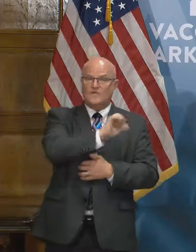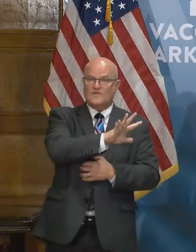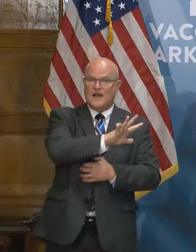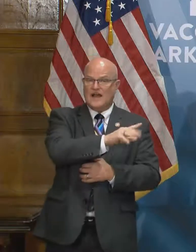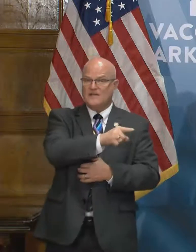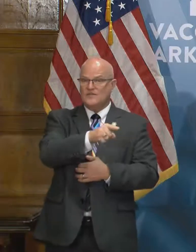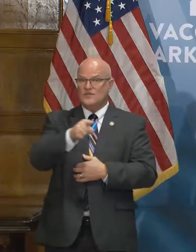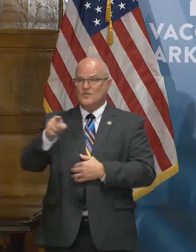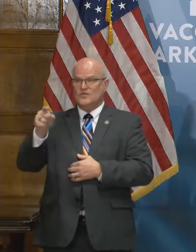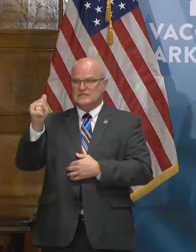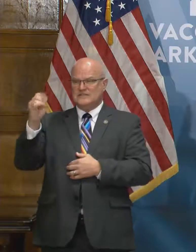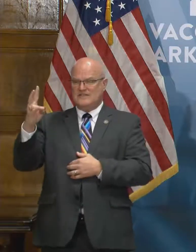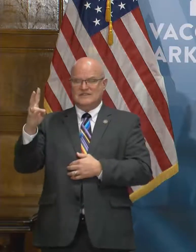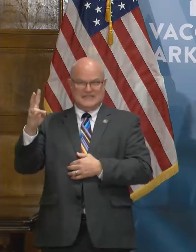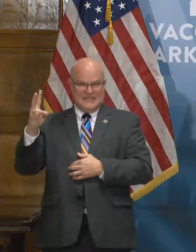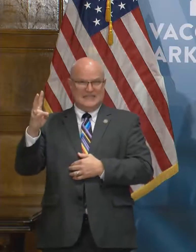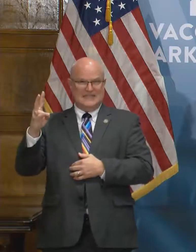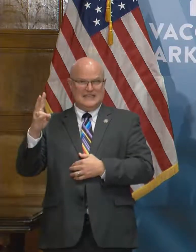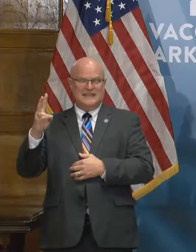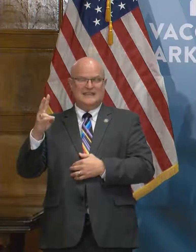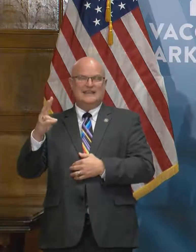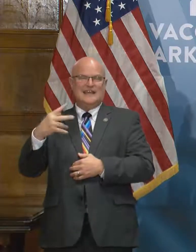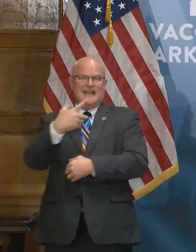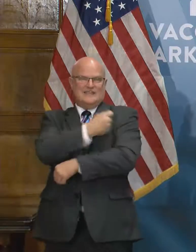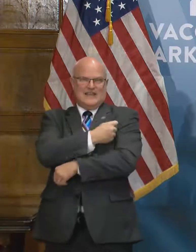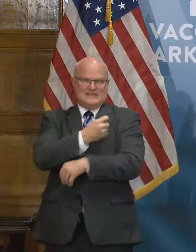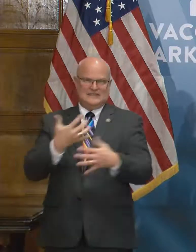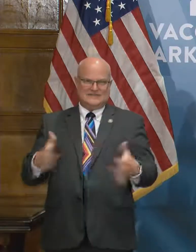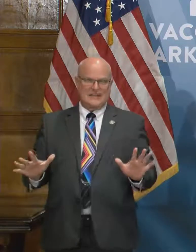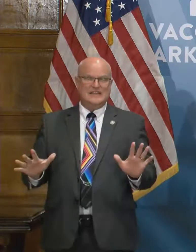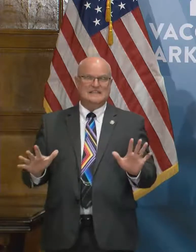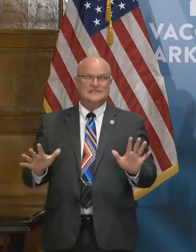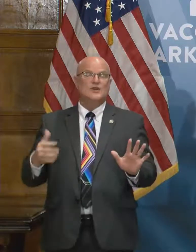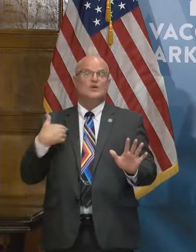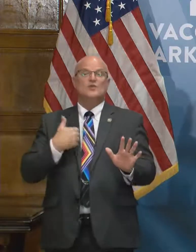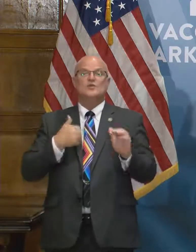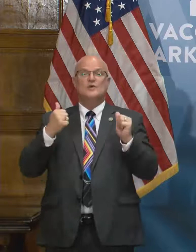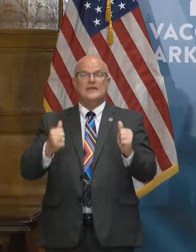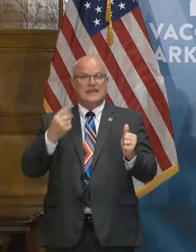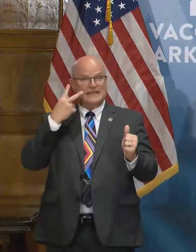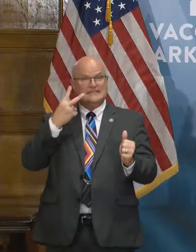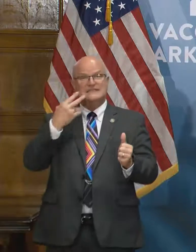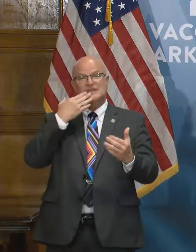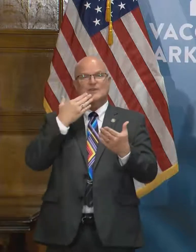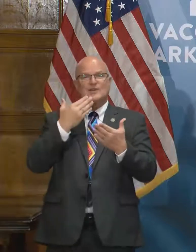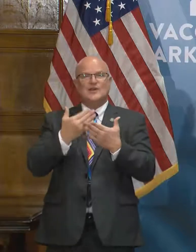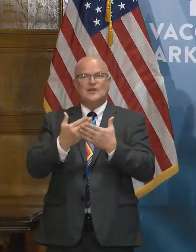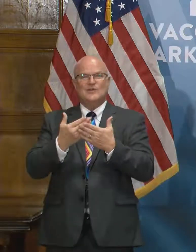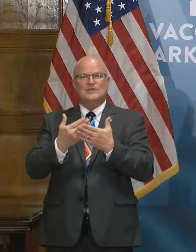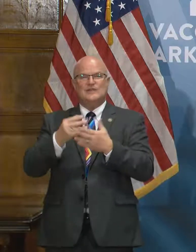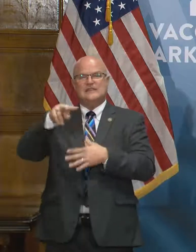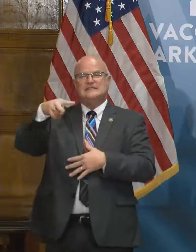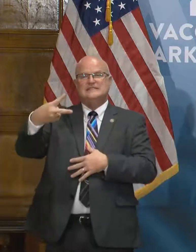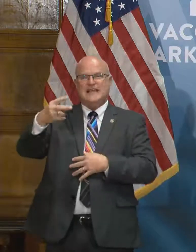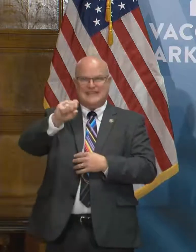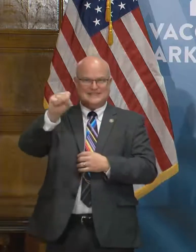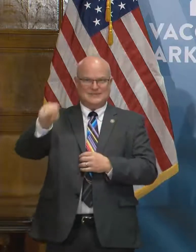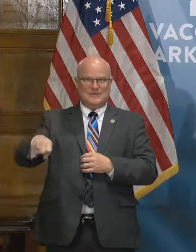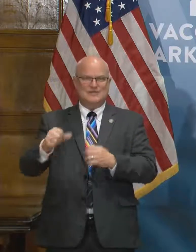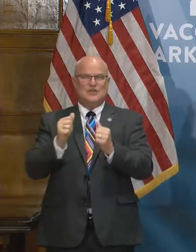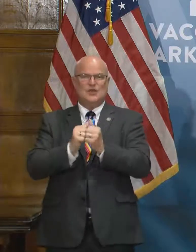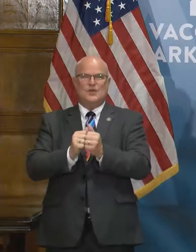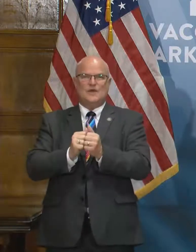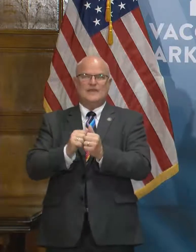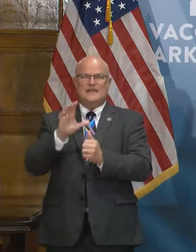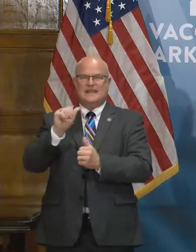through 17-year-olds to get that vaccination so that we can see a good second semester with